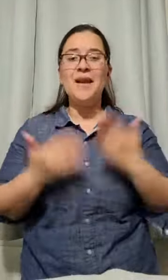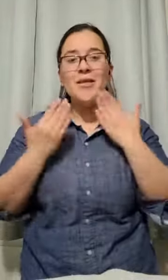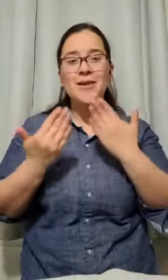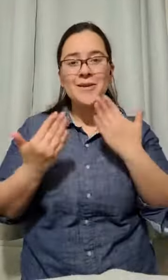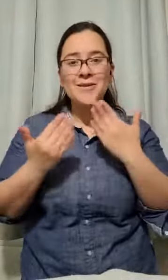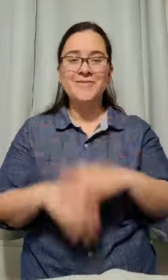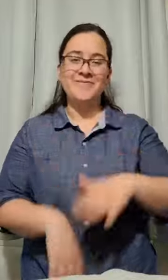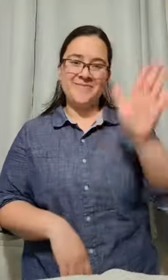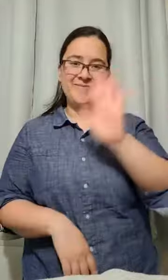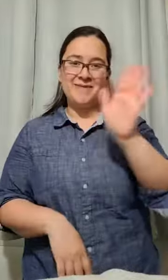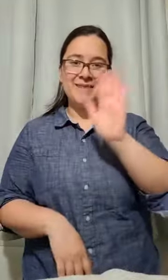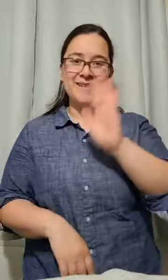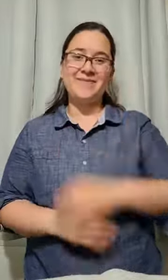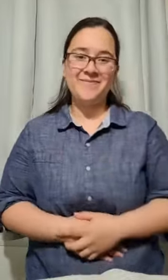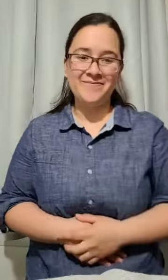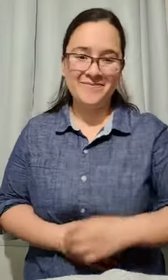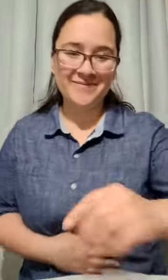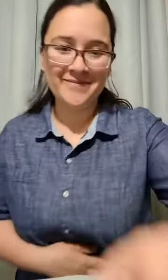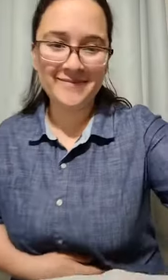and was hit in the car several times.